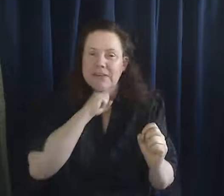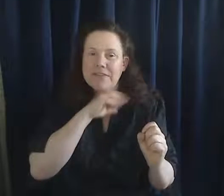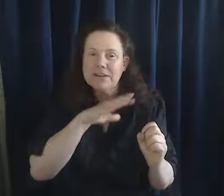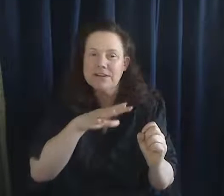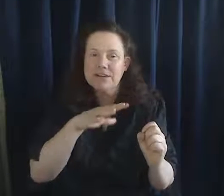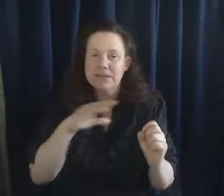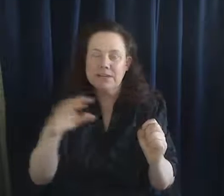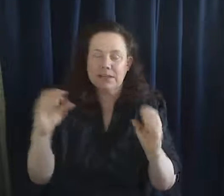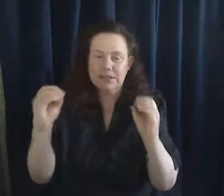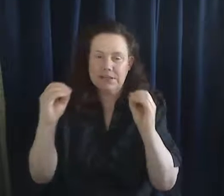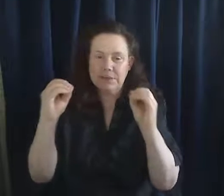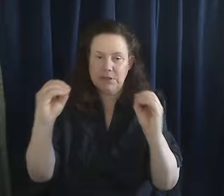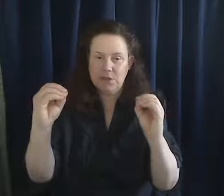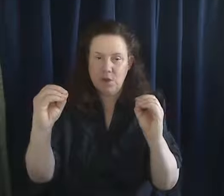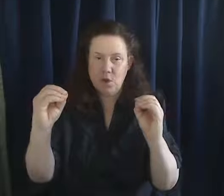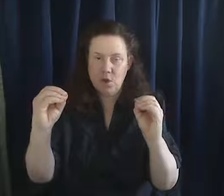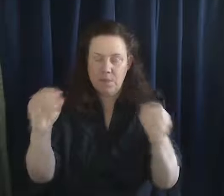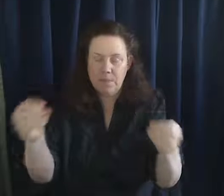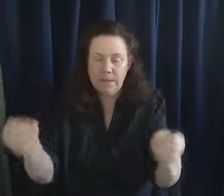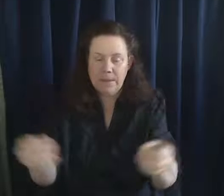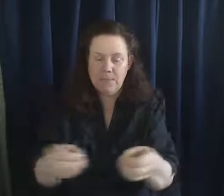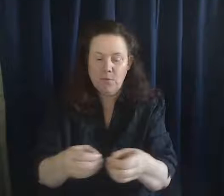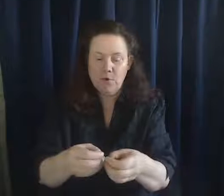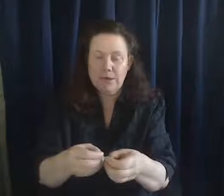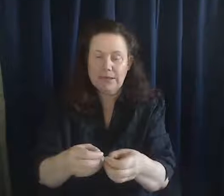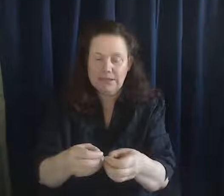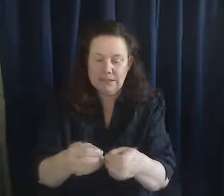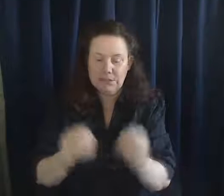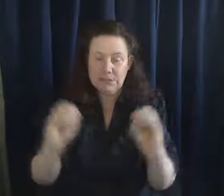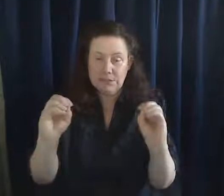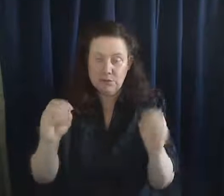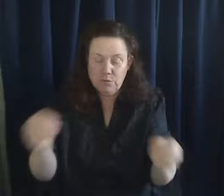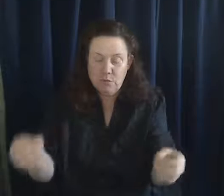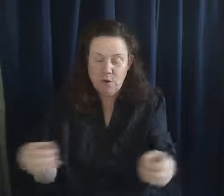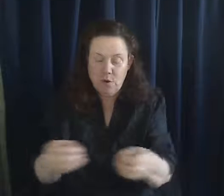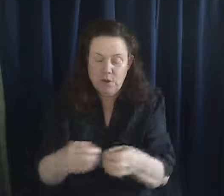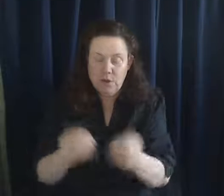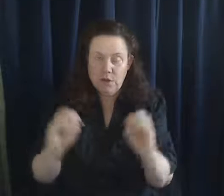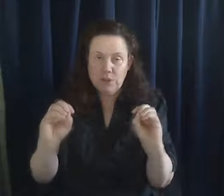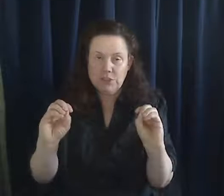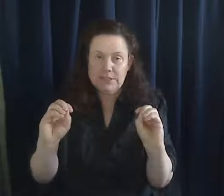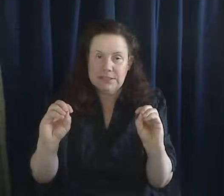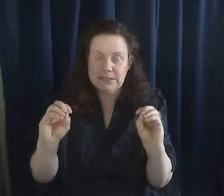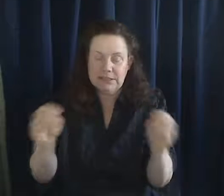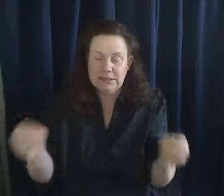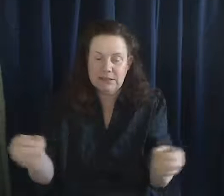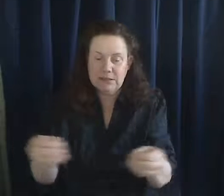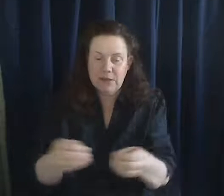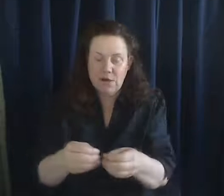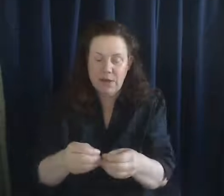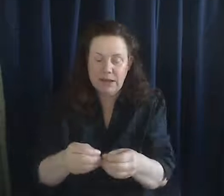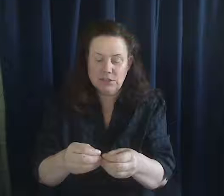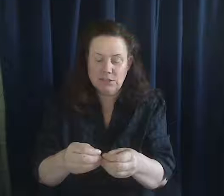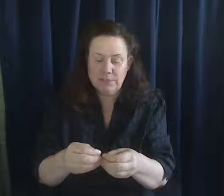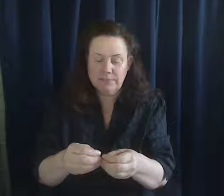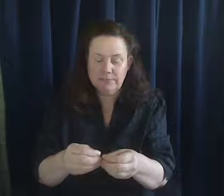nothing is also signed like this. But no more, it easily goes into more, which is still the O hand shape.